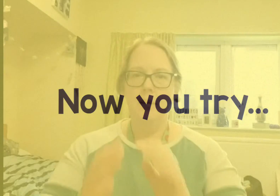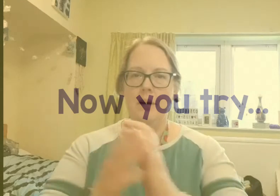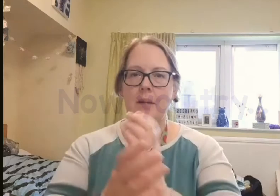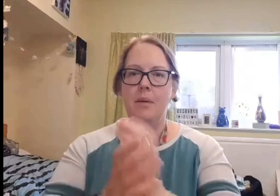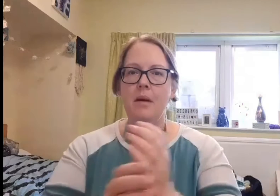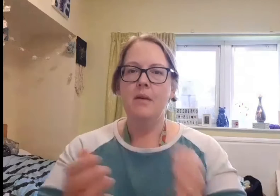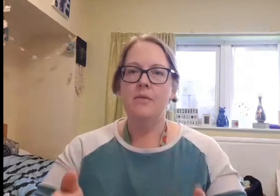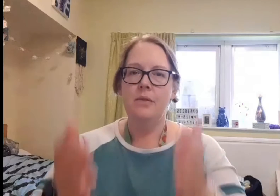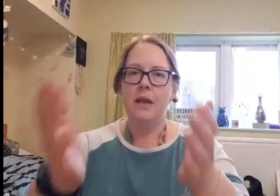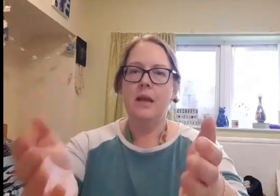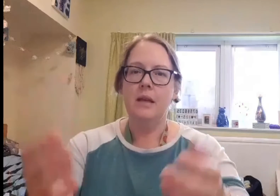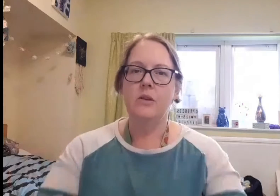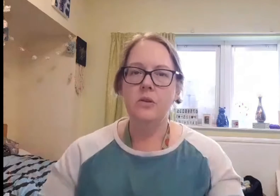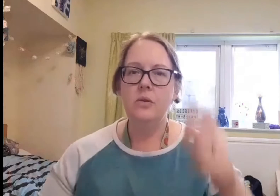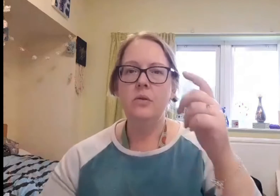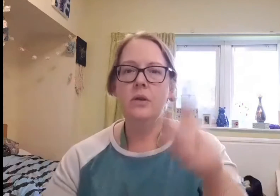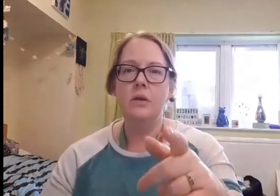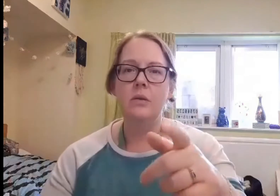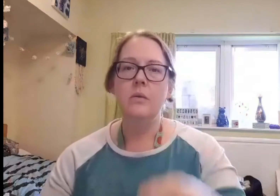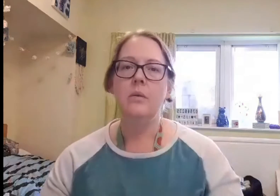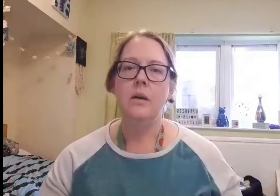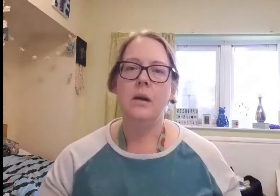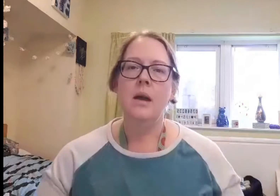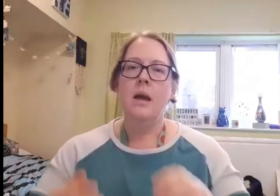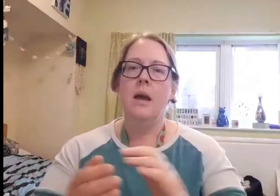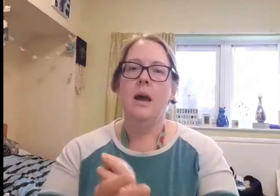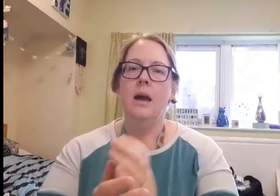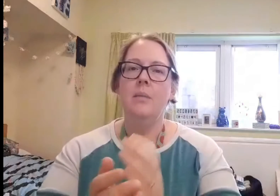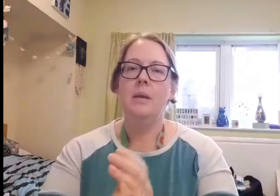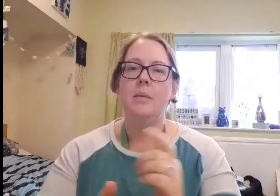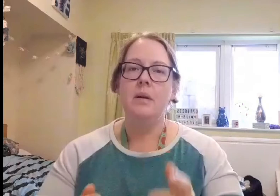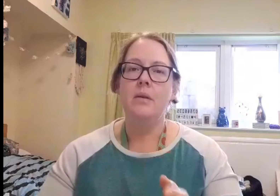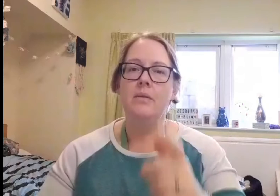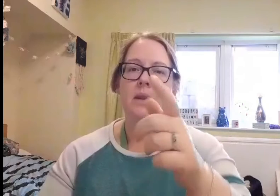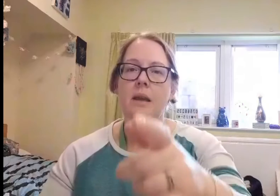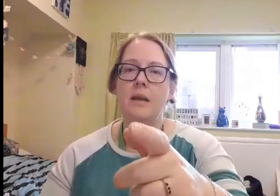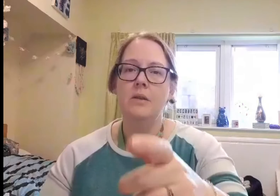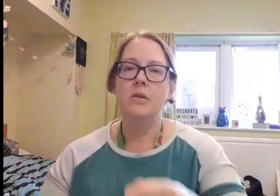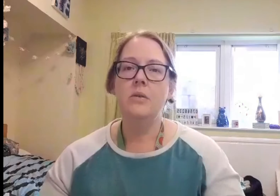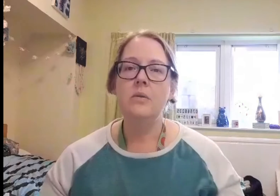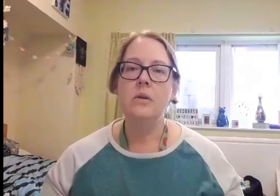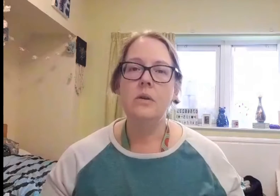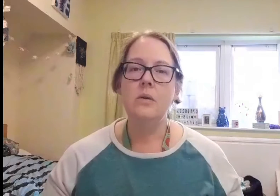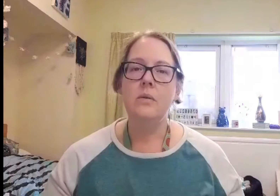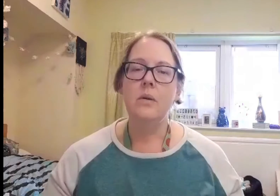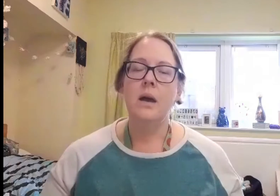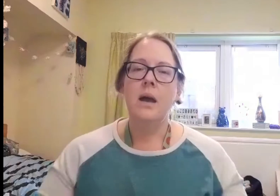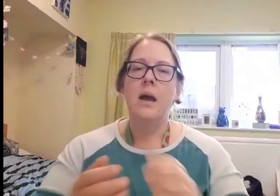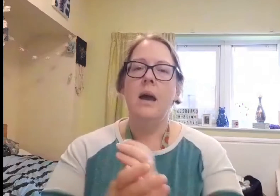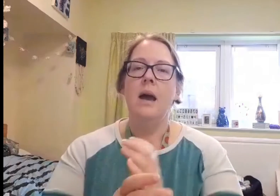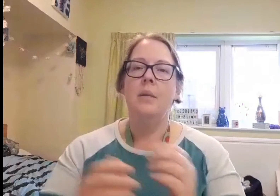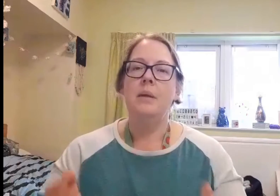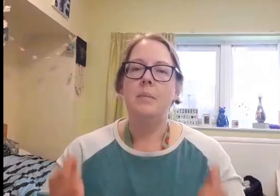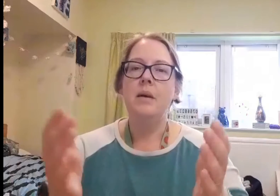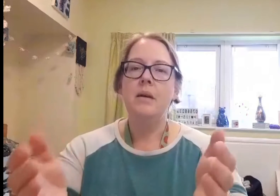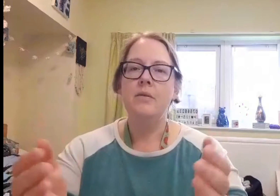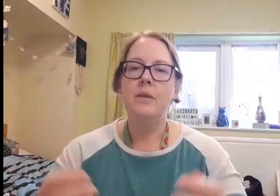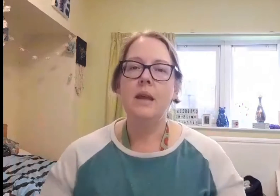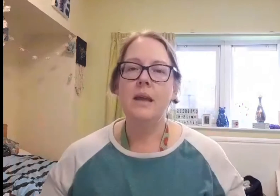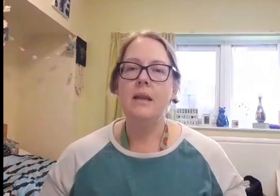Happy birthday to you. Happy birthday to you. Happy birthday,